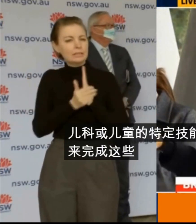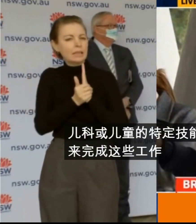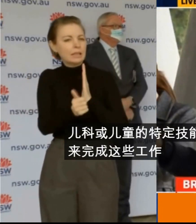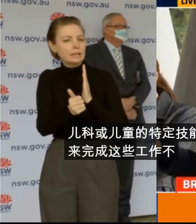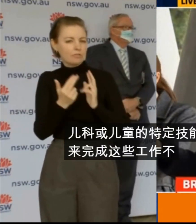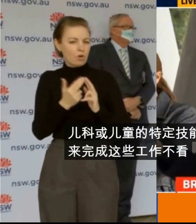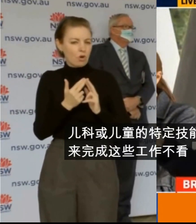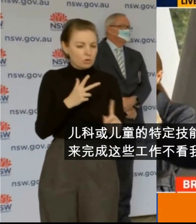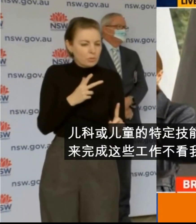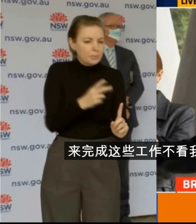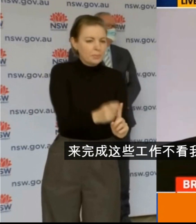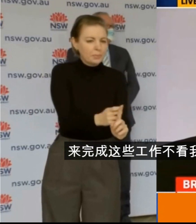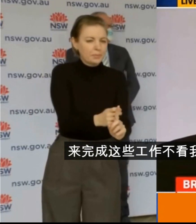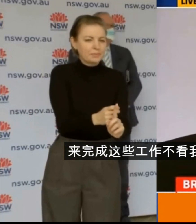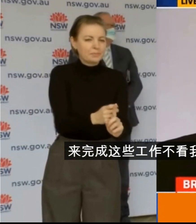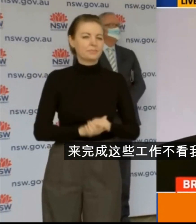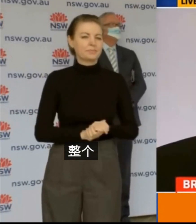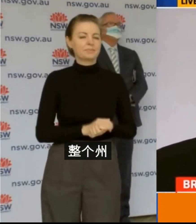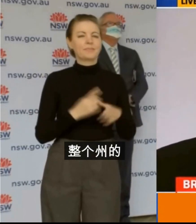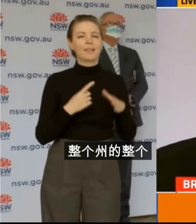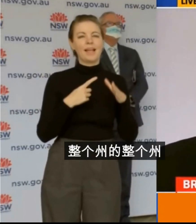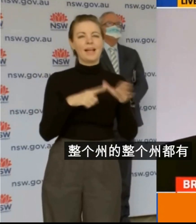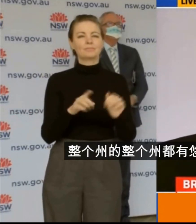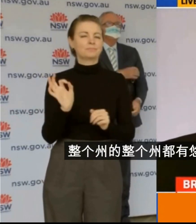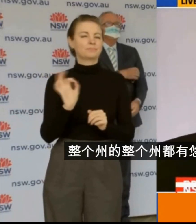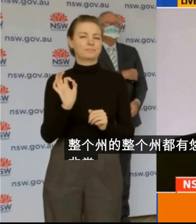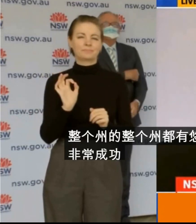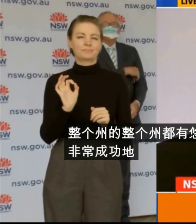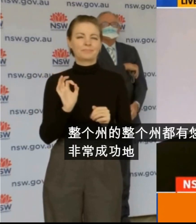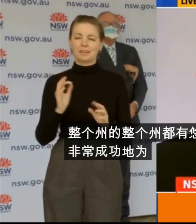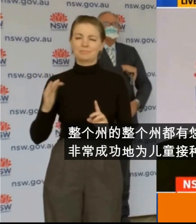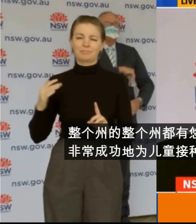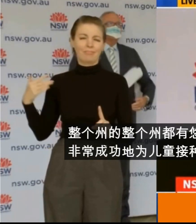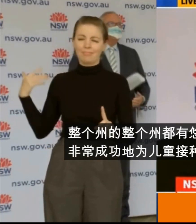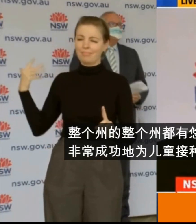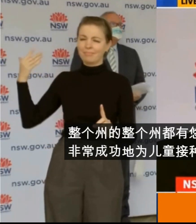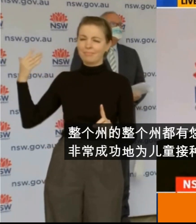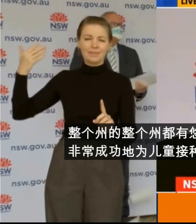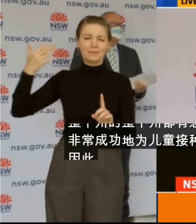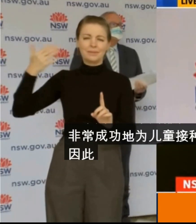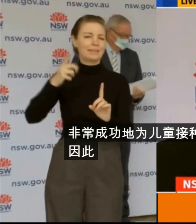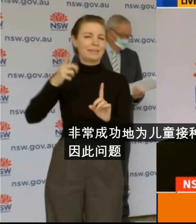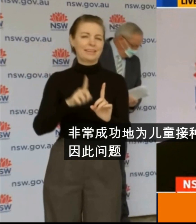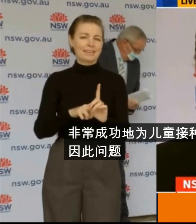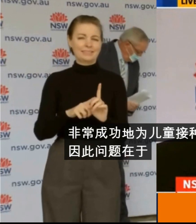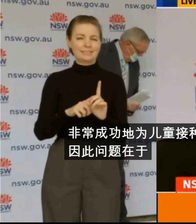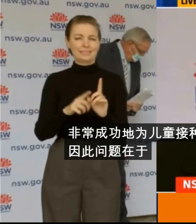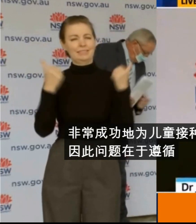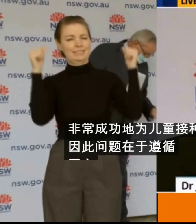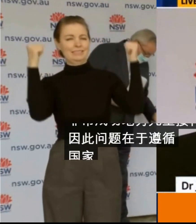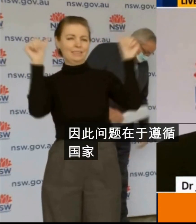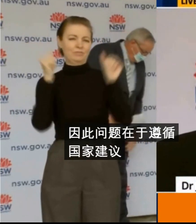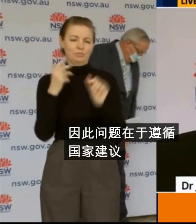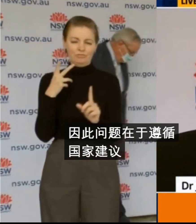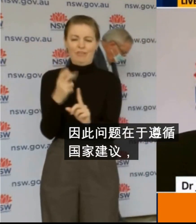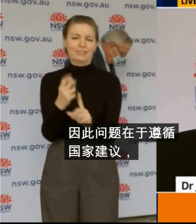to do those jabs? No, look, we've got a long history across our state and across the country of vaccinating children very successfully. So the issue is about